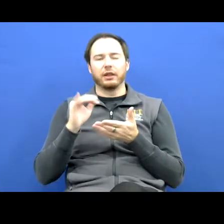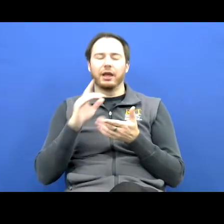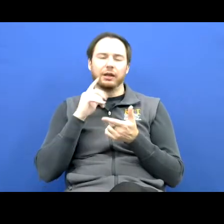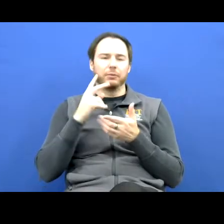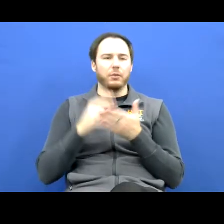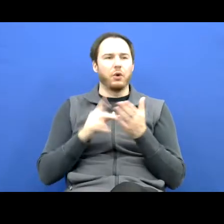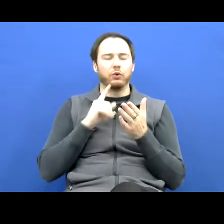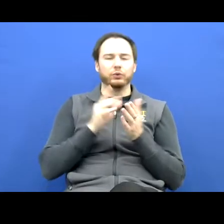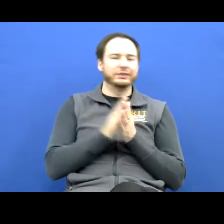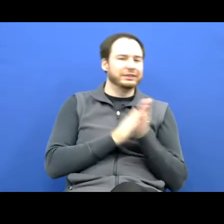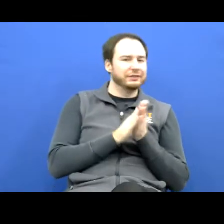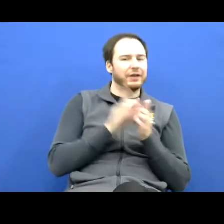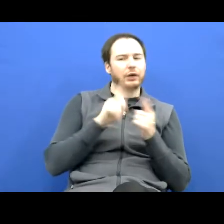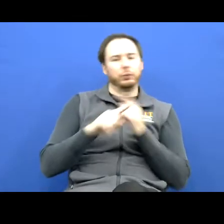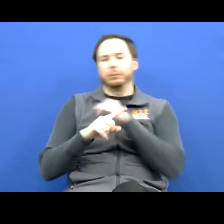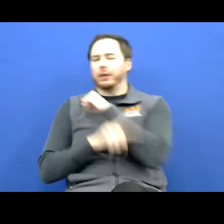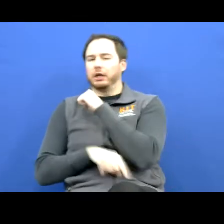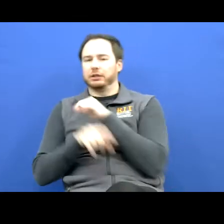right?